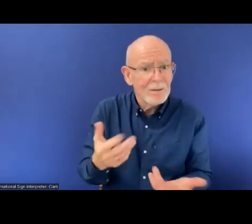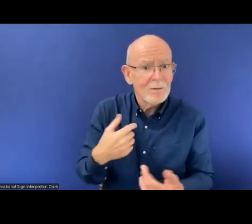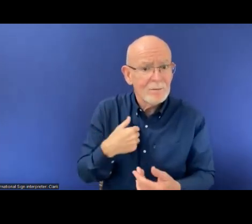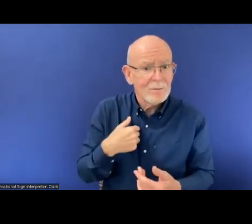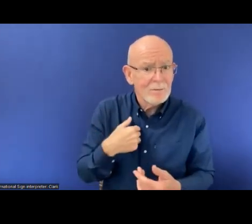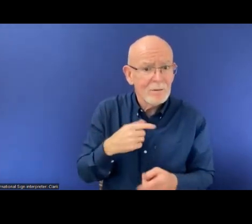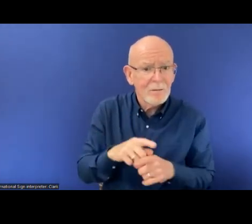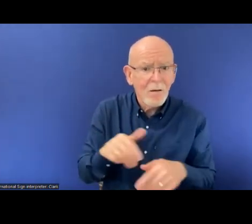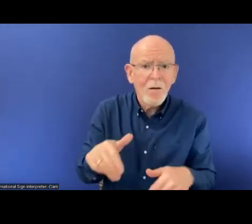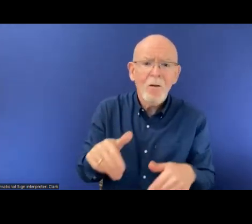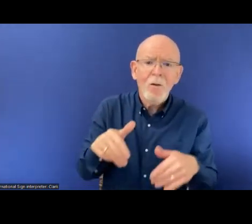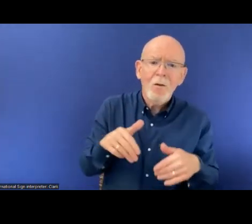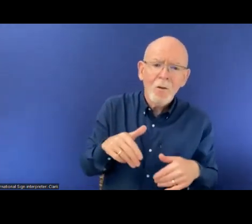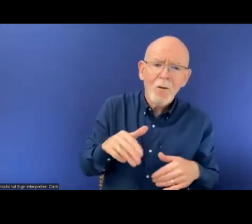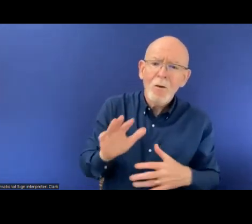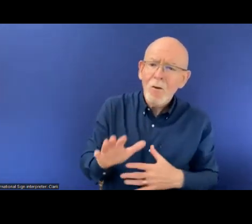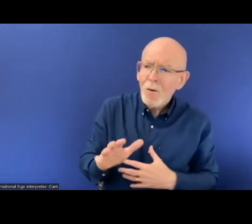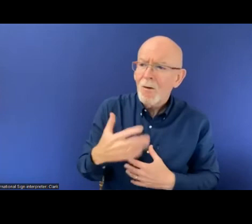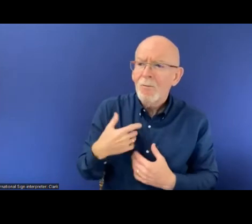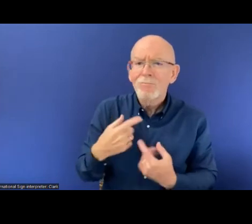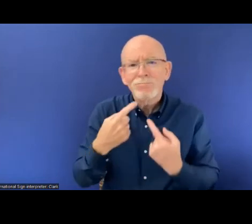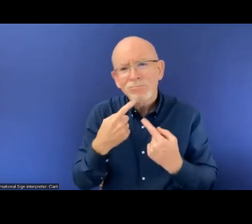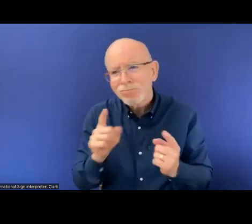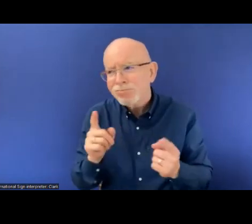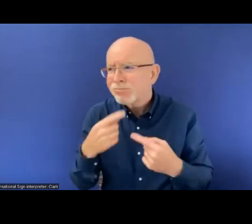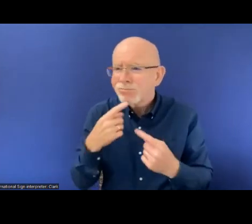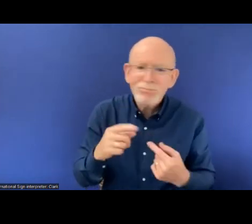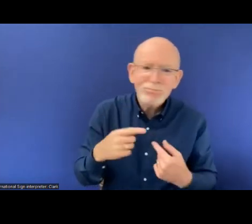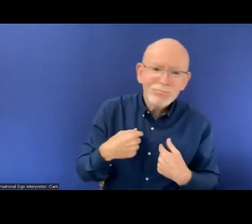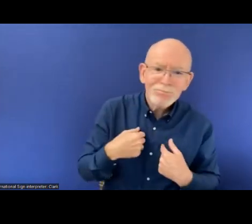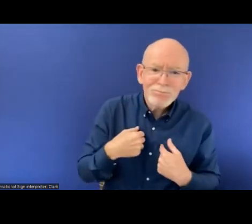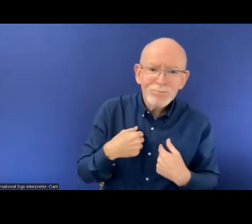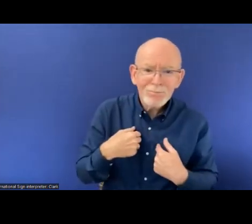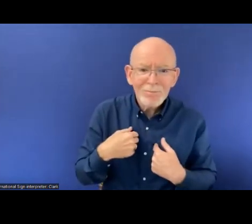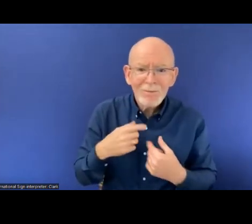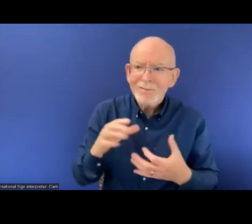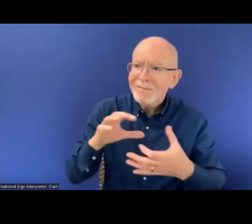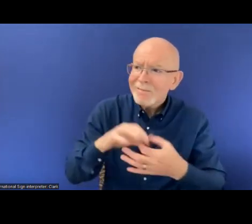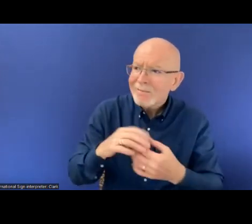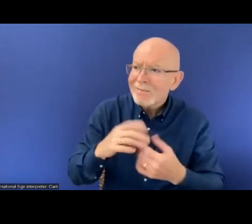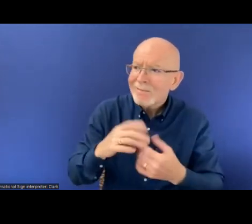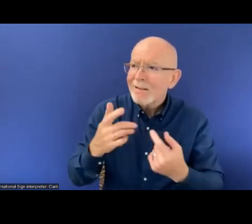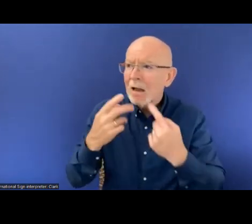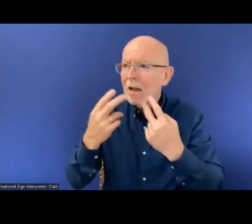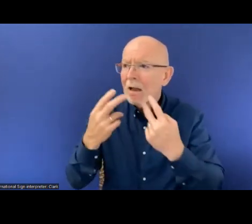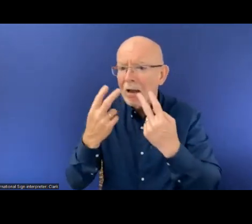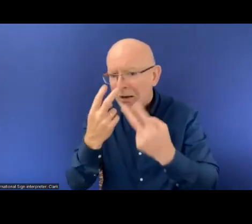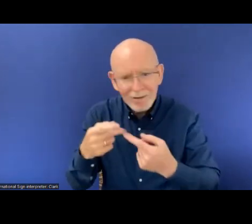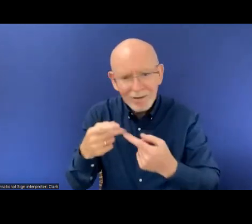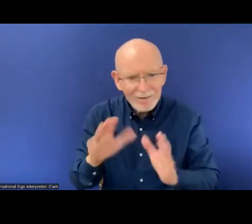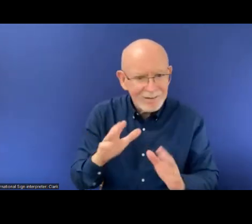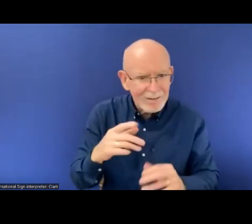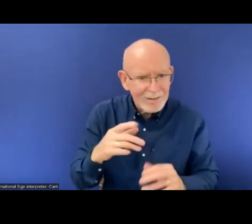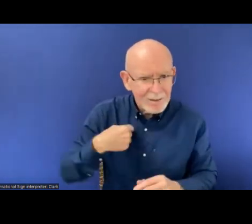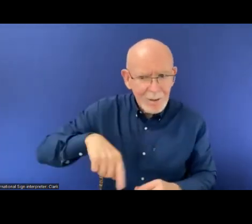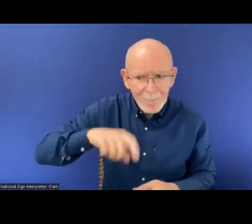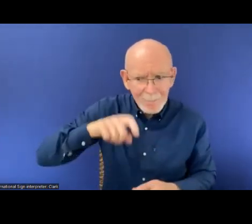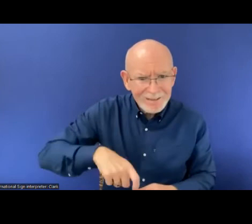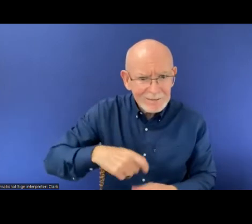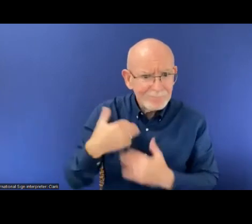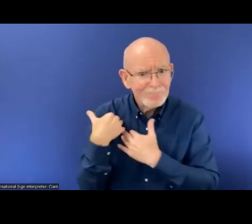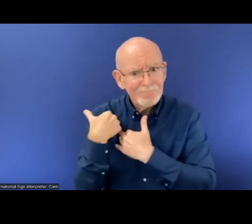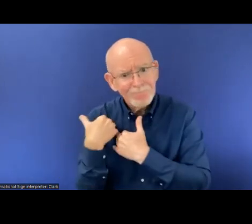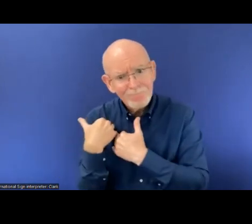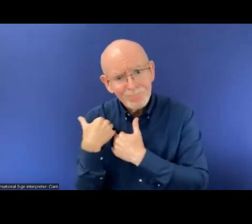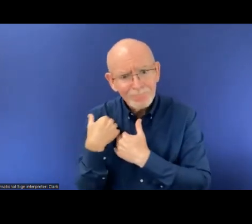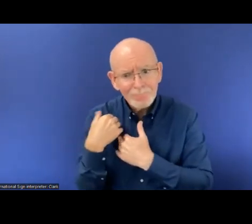committed to address unavoidable vision loss. Proven and cost-effective solutions are with